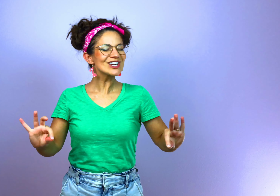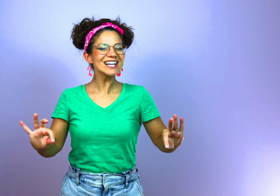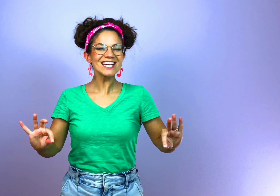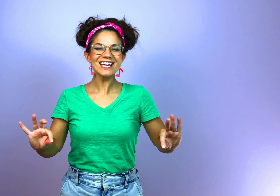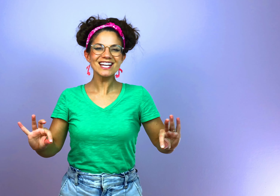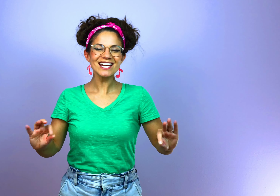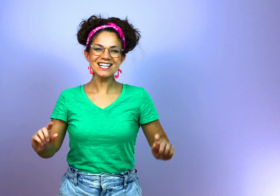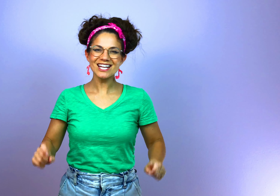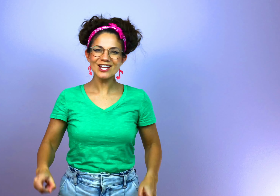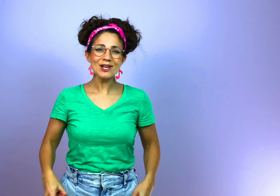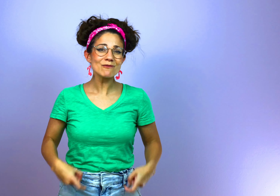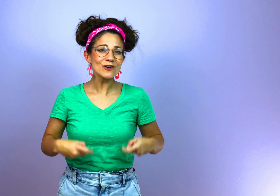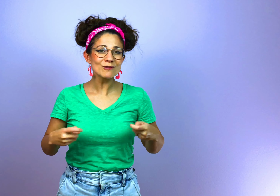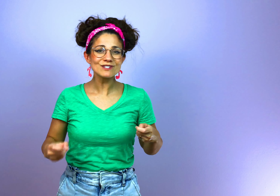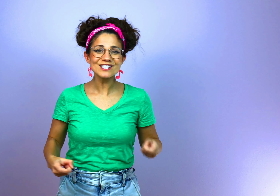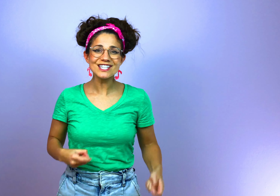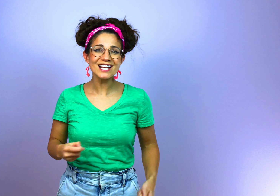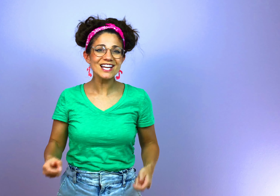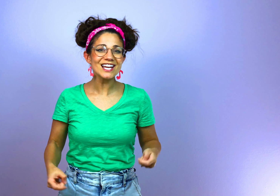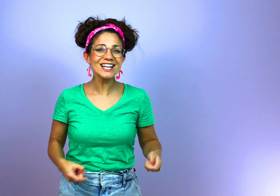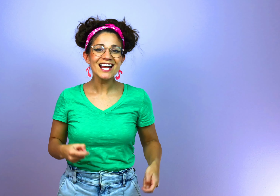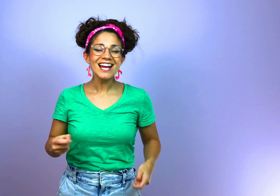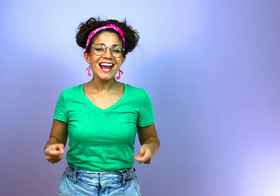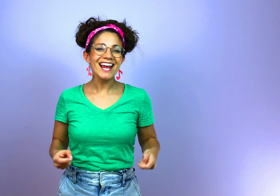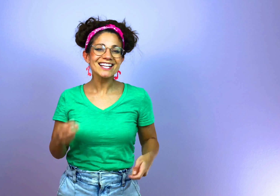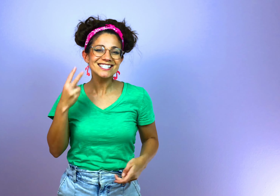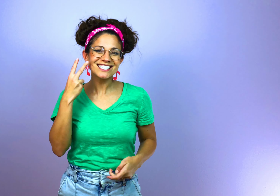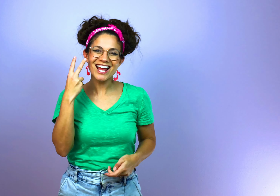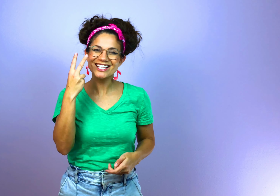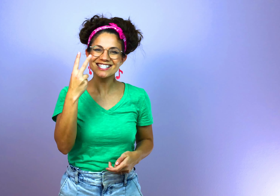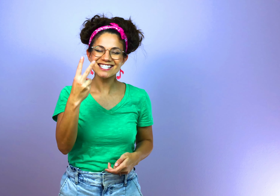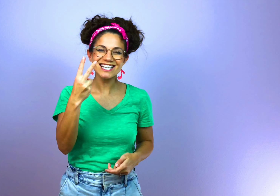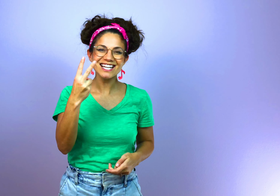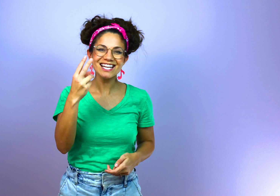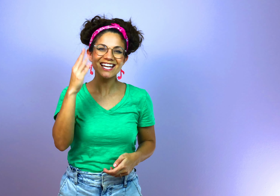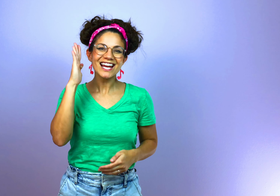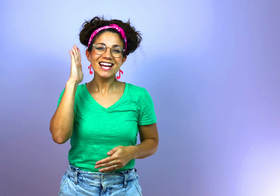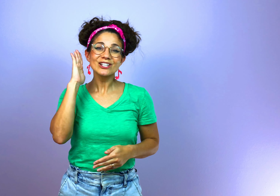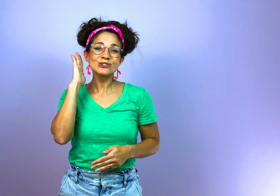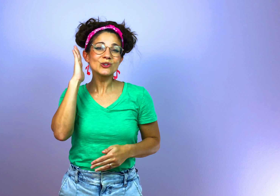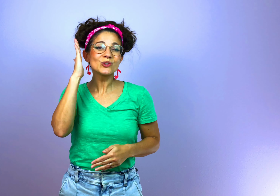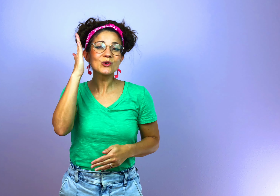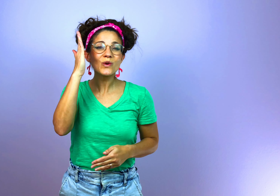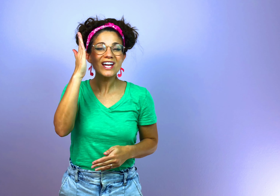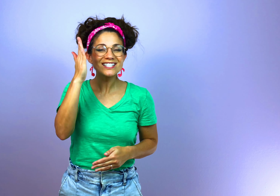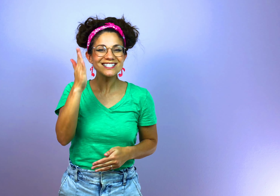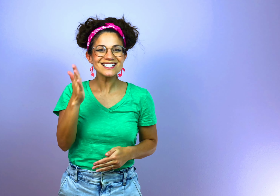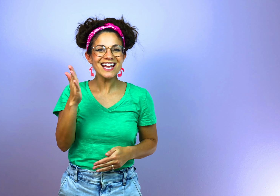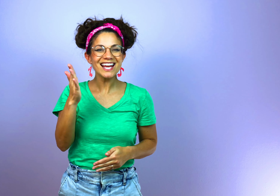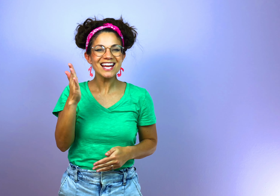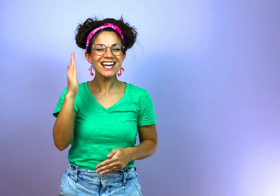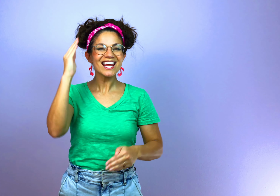freedom from sin And I'll see you one day